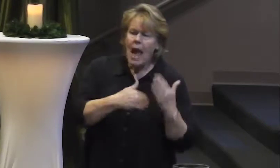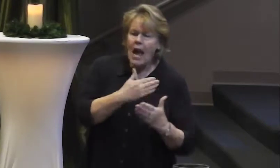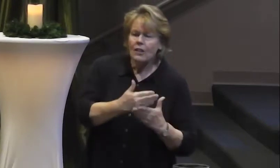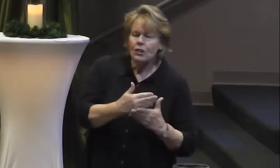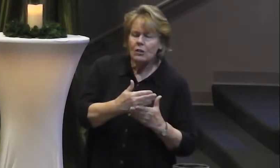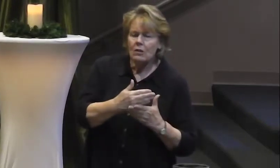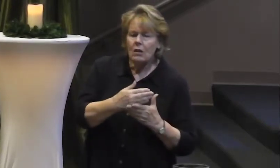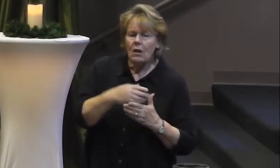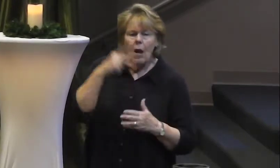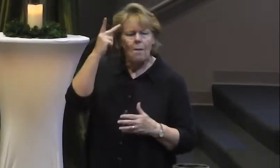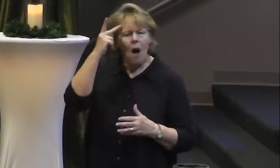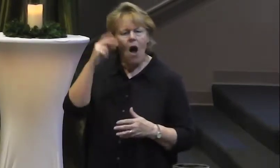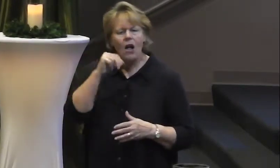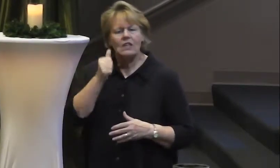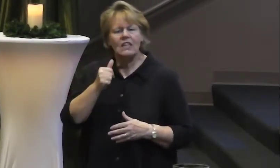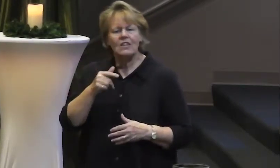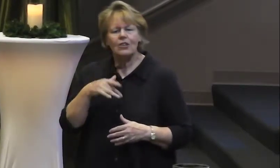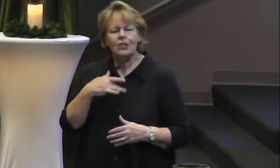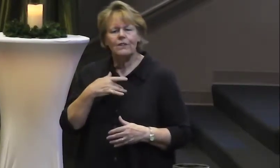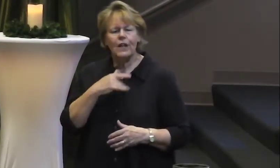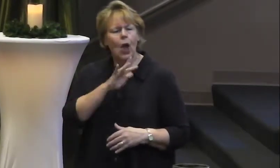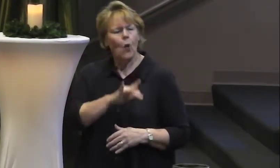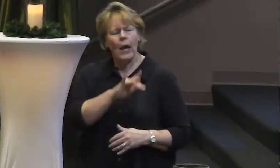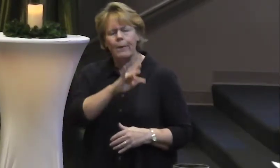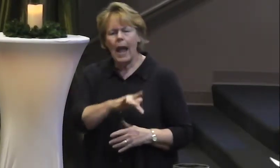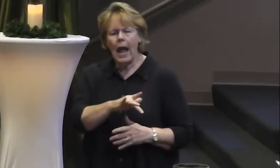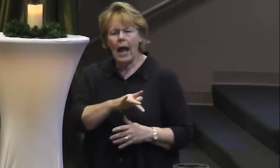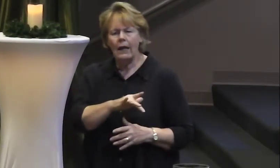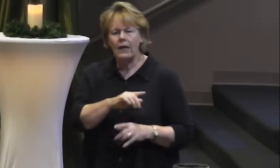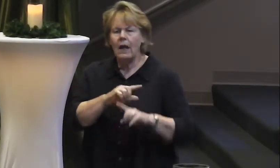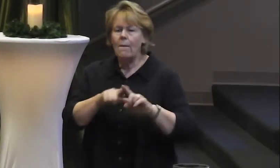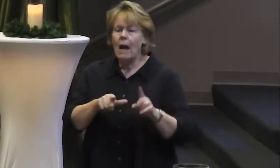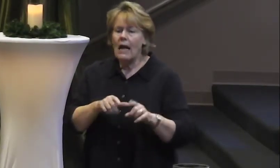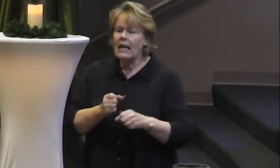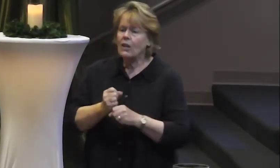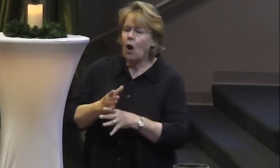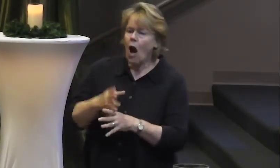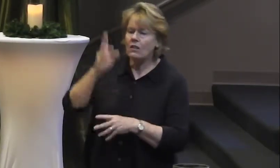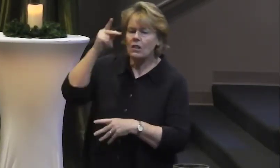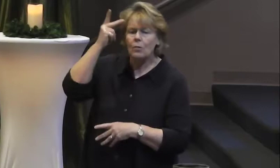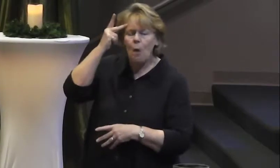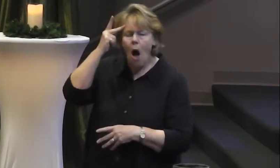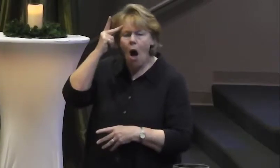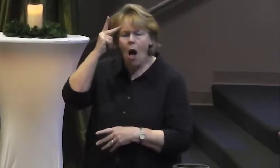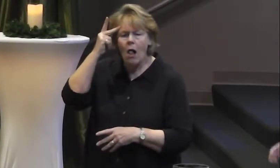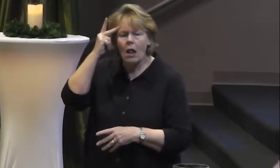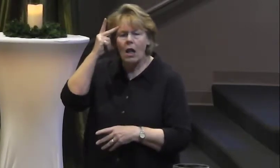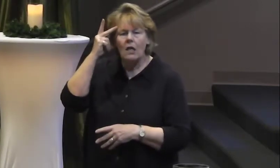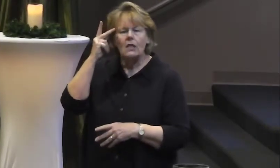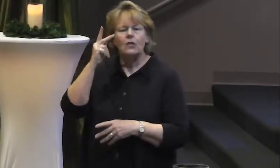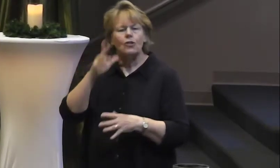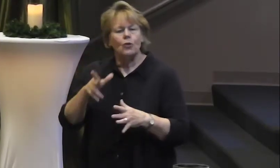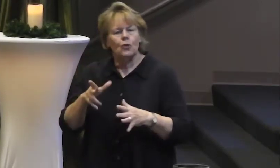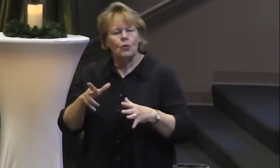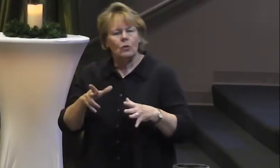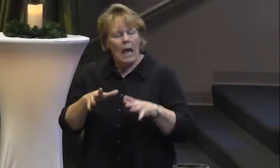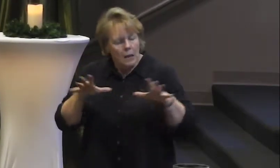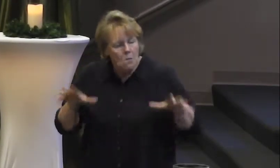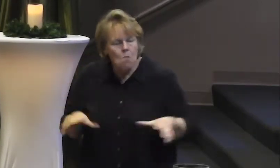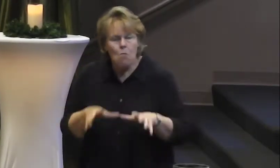kind of bad, it takes him into action. It moves him to be present, to be and to give good